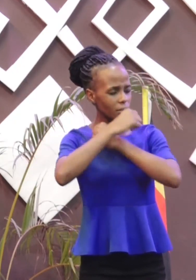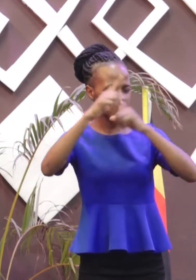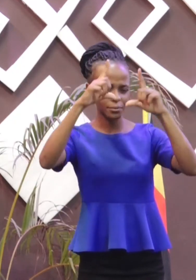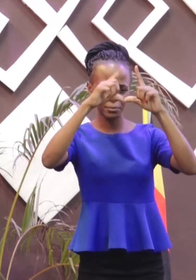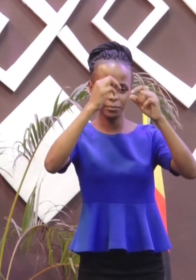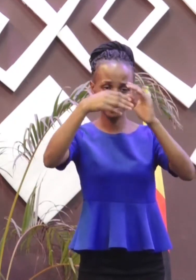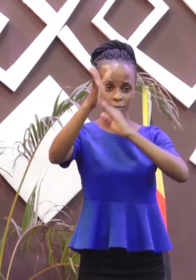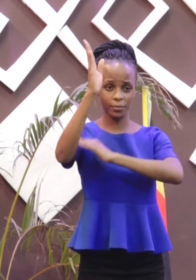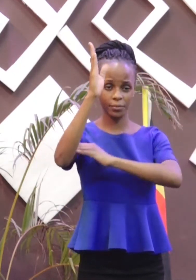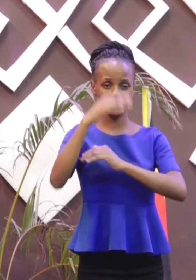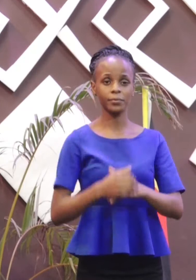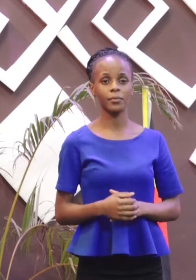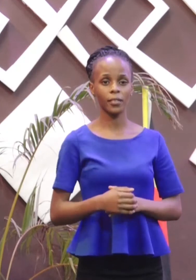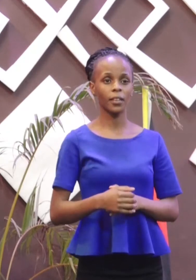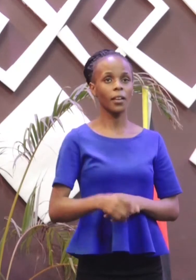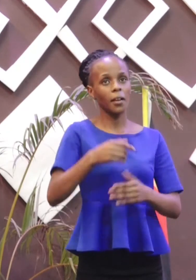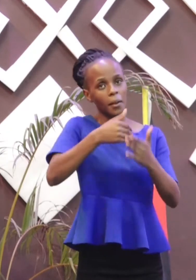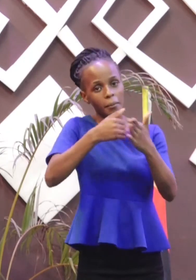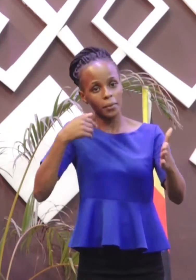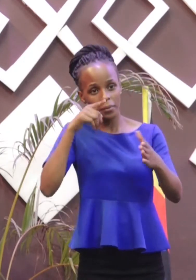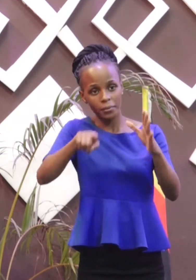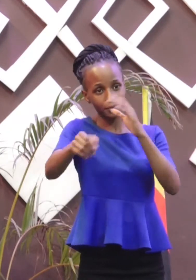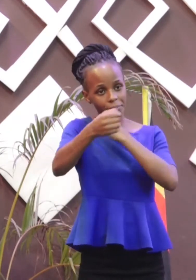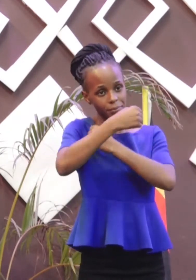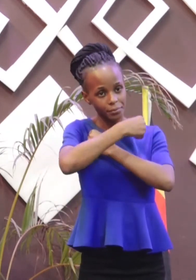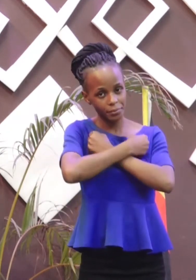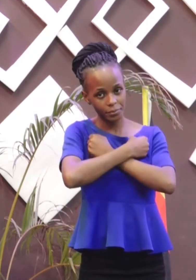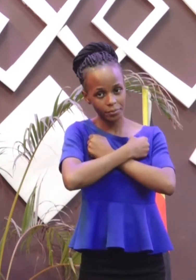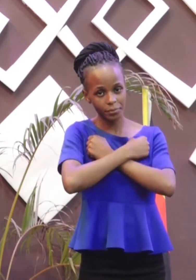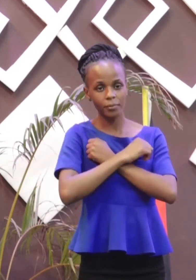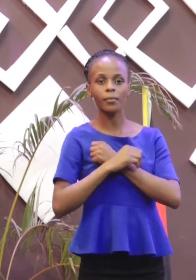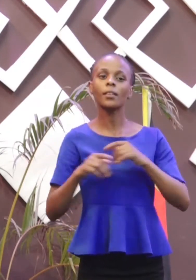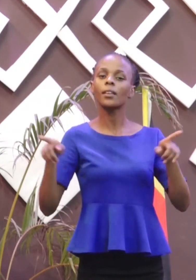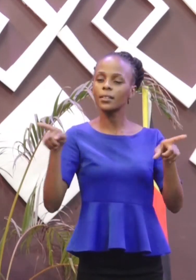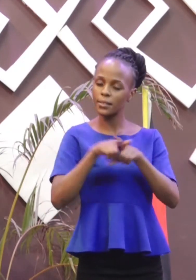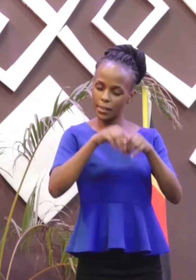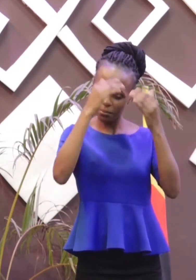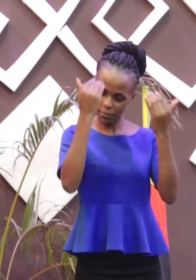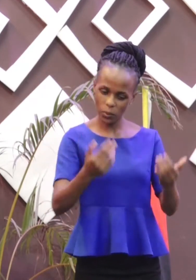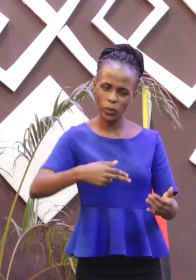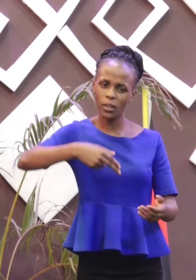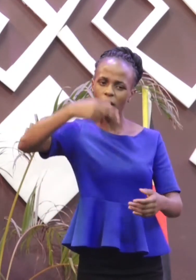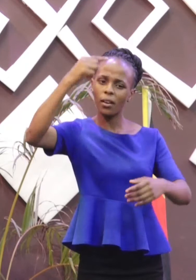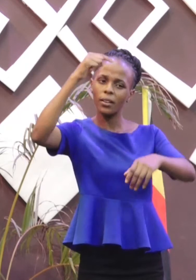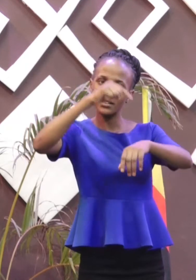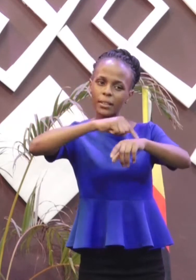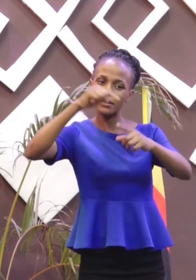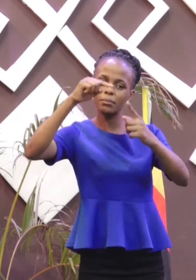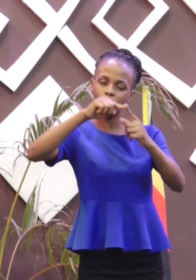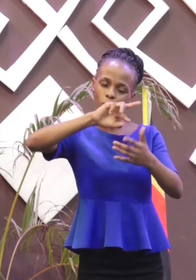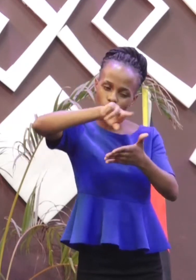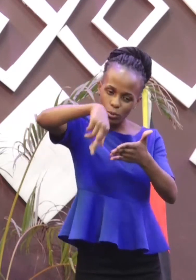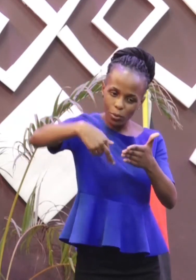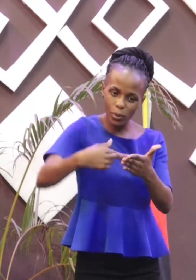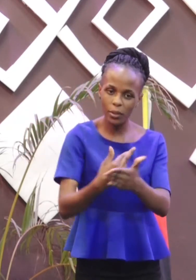okwagala ekigambo. You have ever loved it? Wali okyagaddeko? It is high time you renew, you